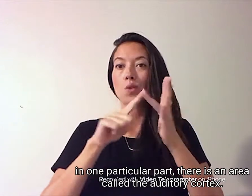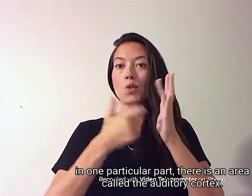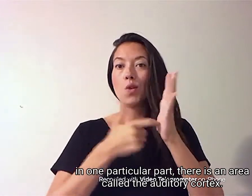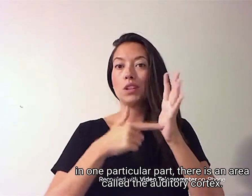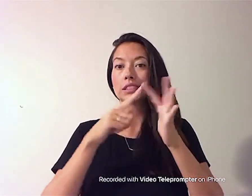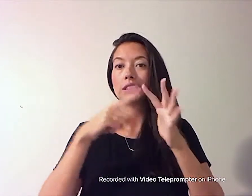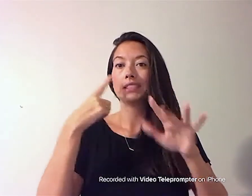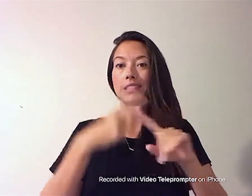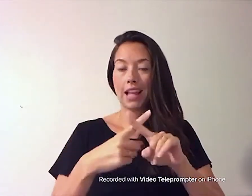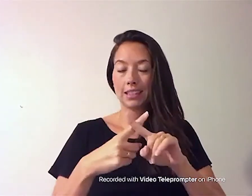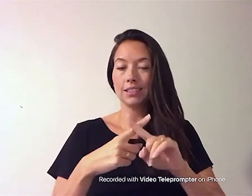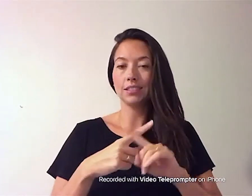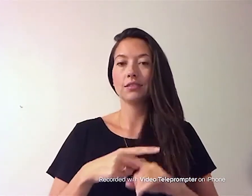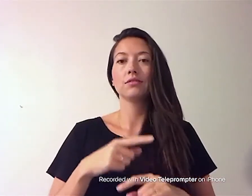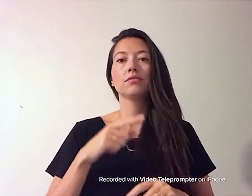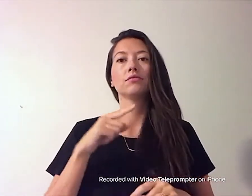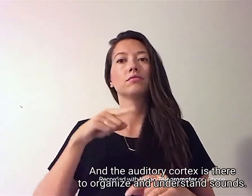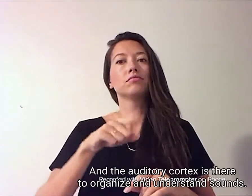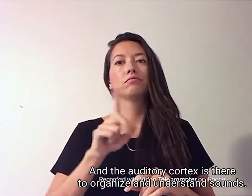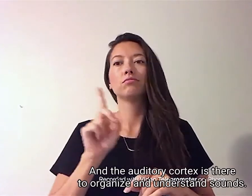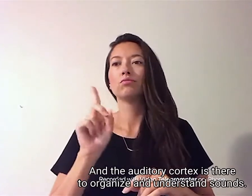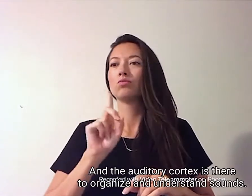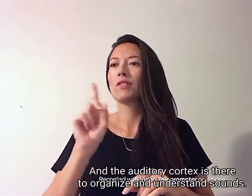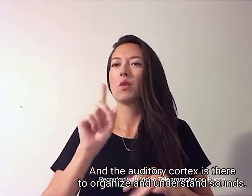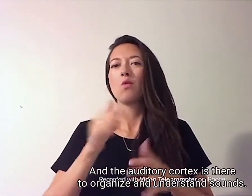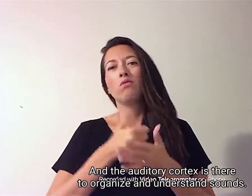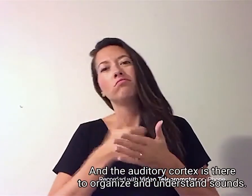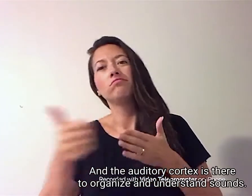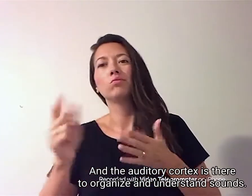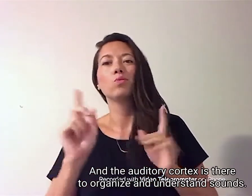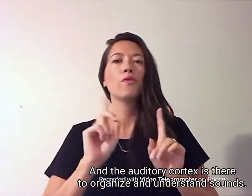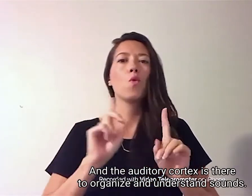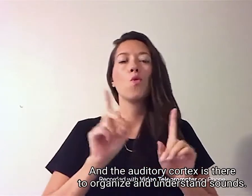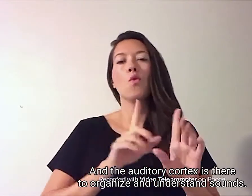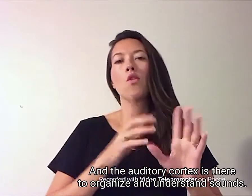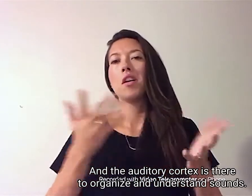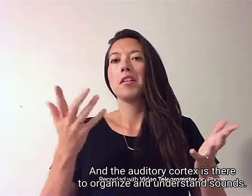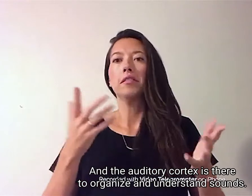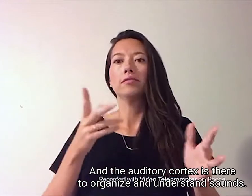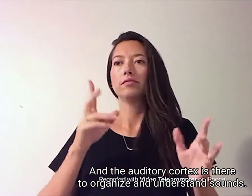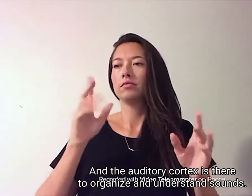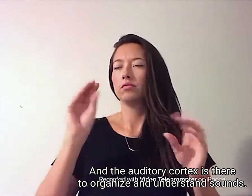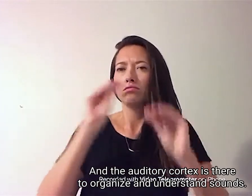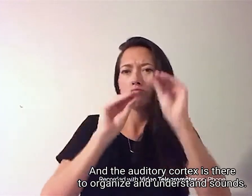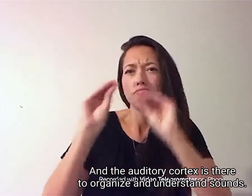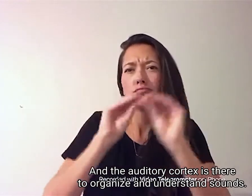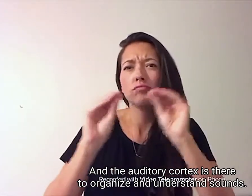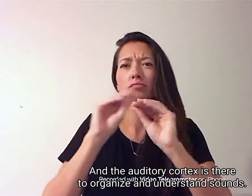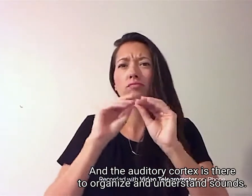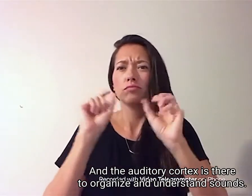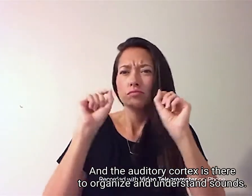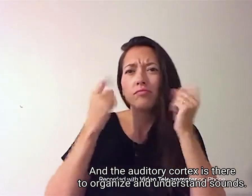cortex. And the auditory cortex is there to organise and understand